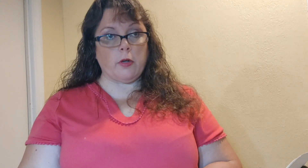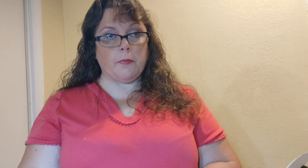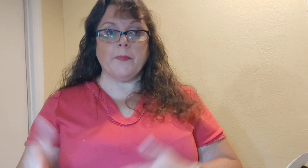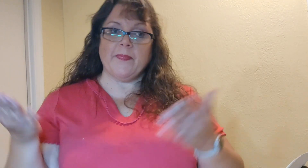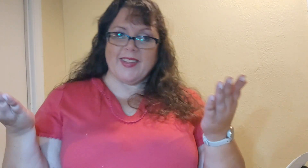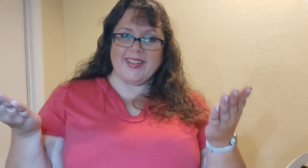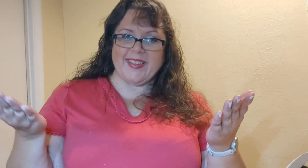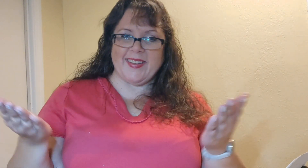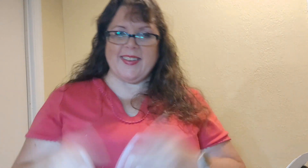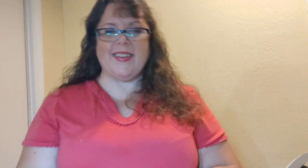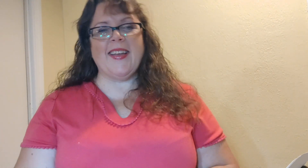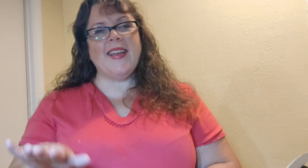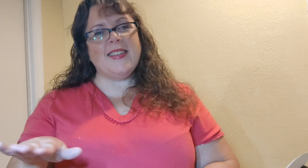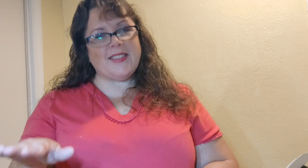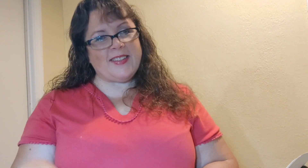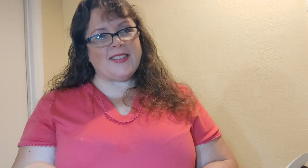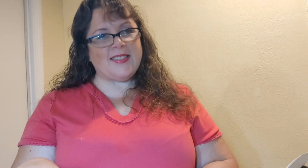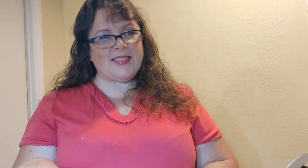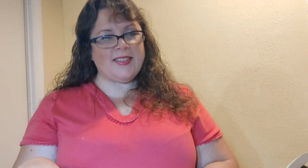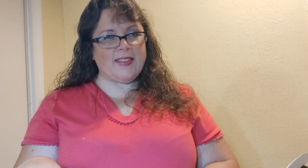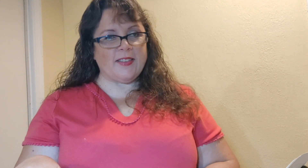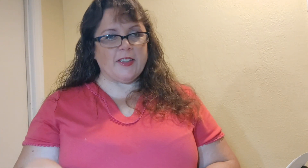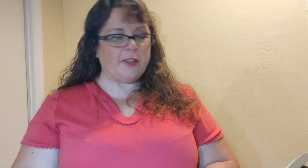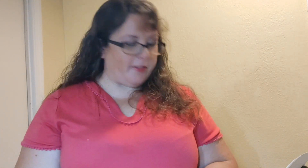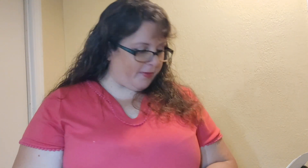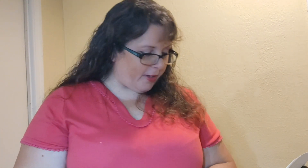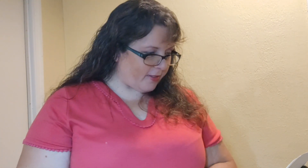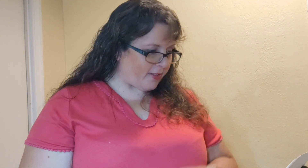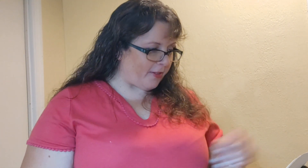short. So that's little also.